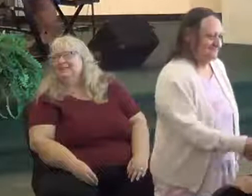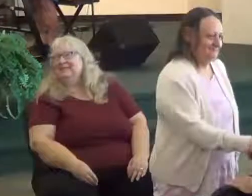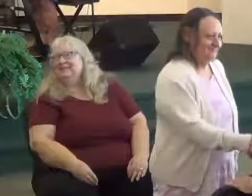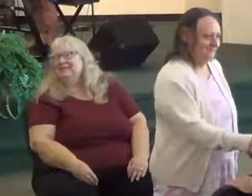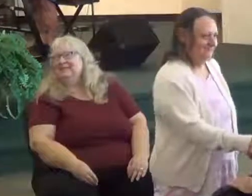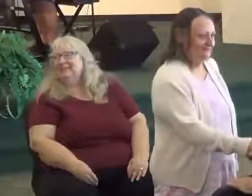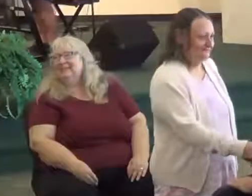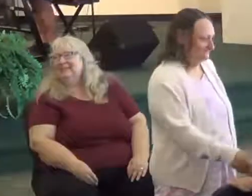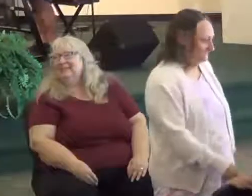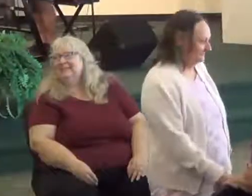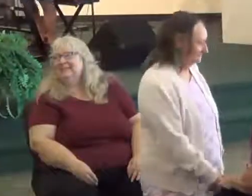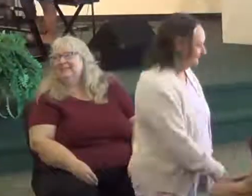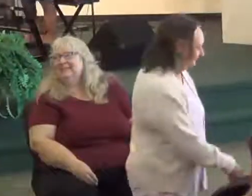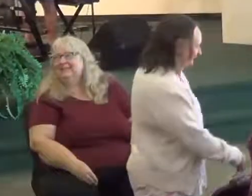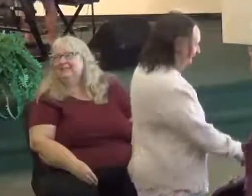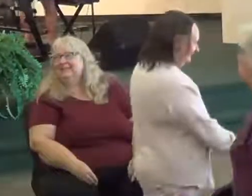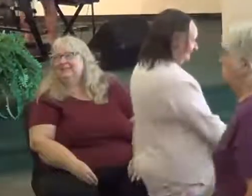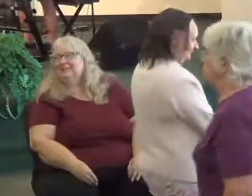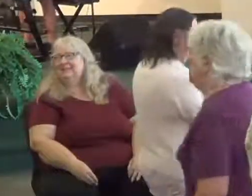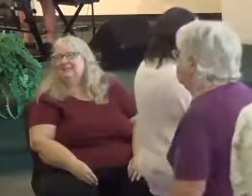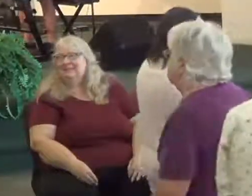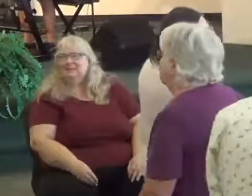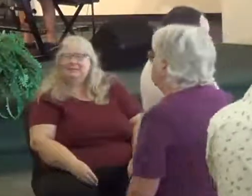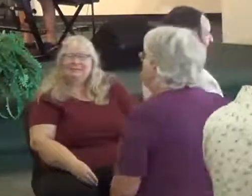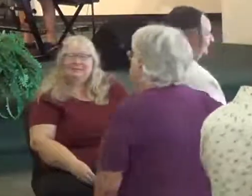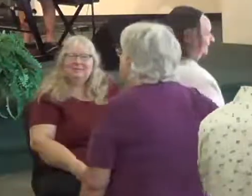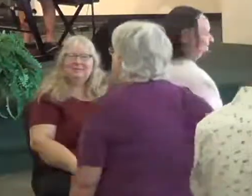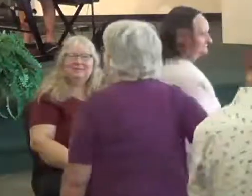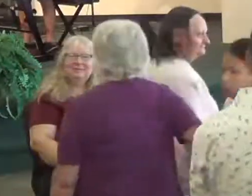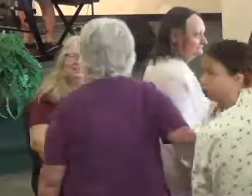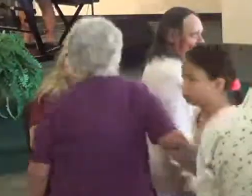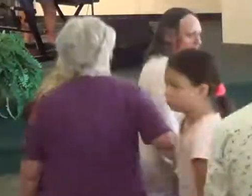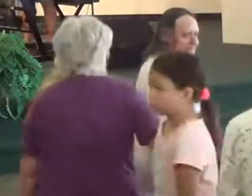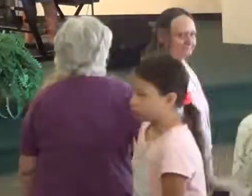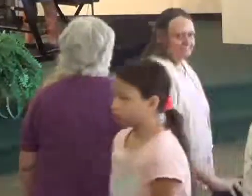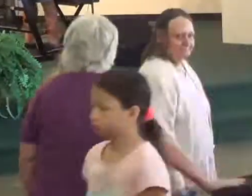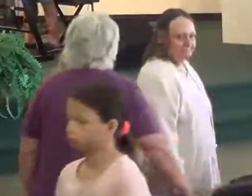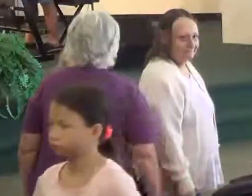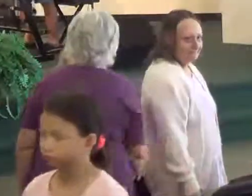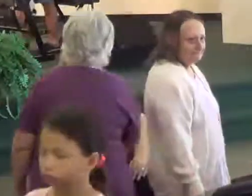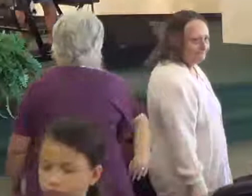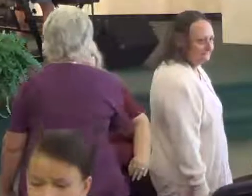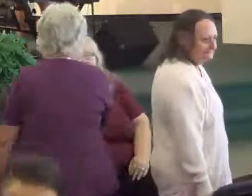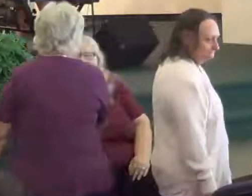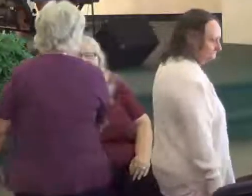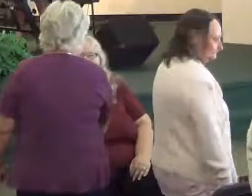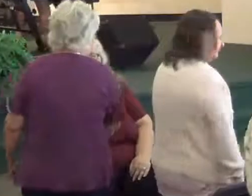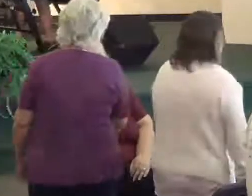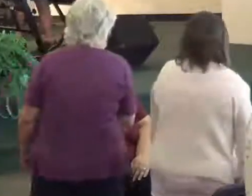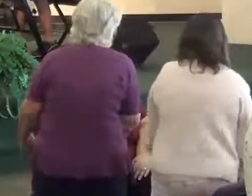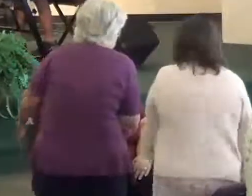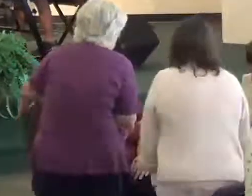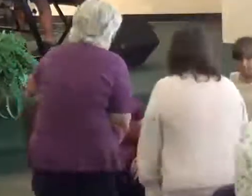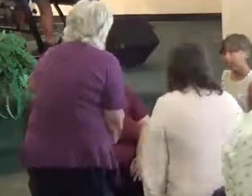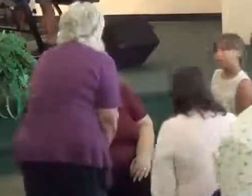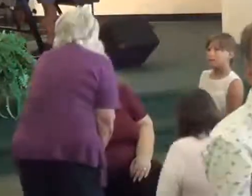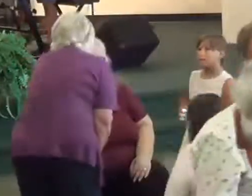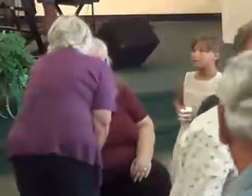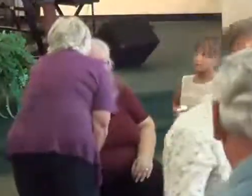If you get around Tim, compare it, shake his hand. He was 60 years old